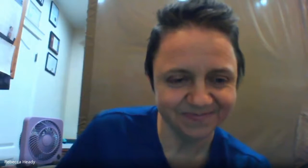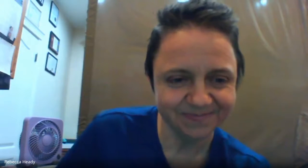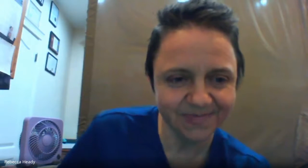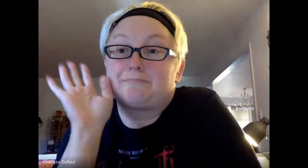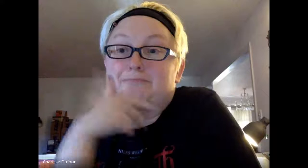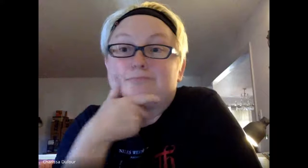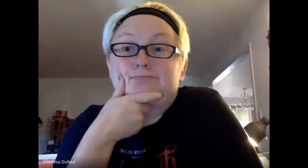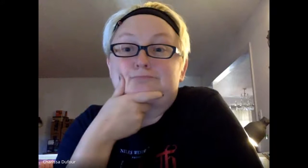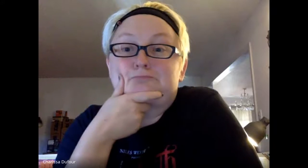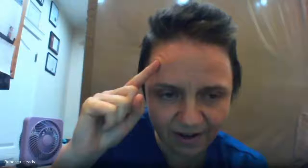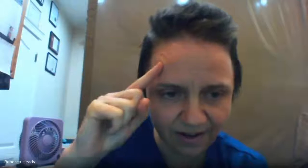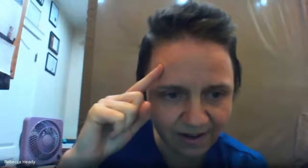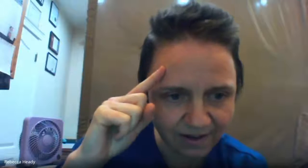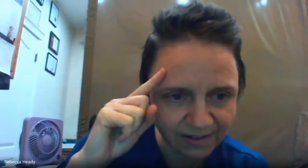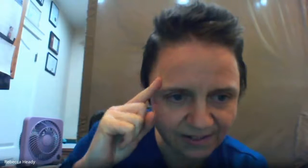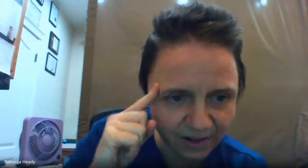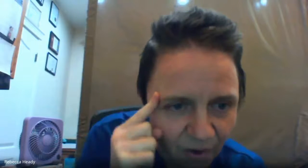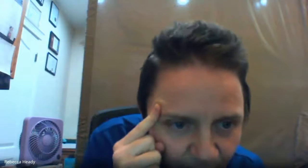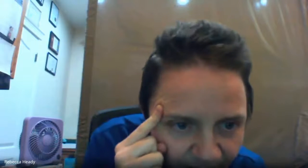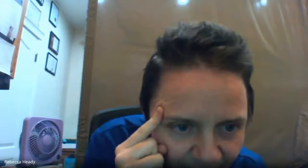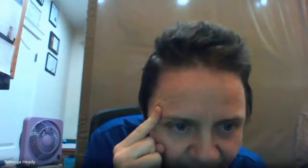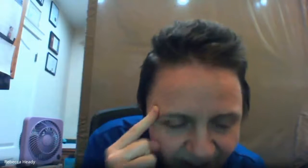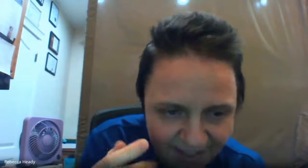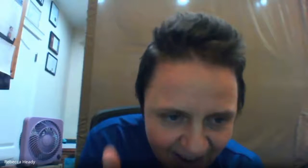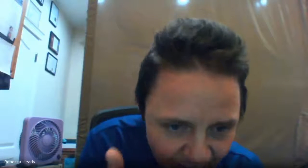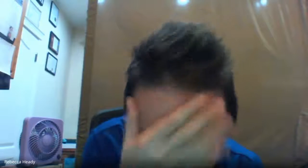So, sorry. Let's go with, and now I'm forgetting.